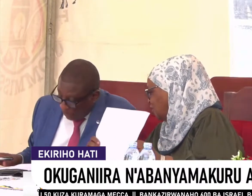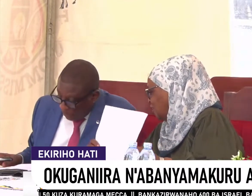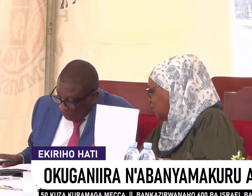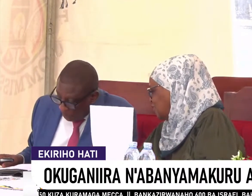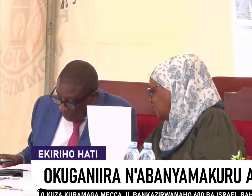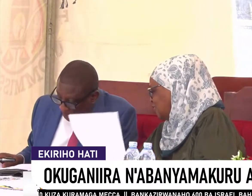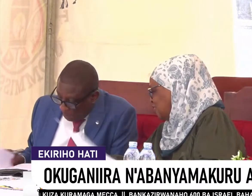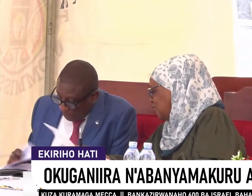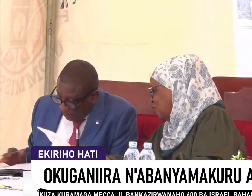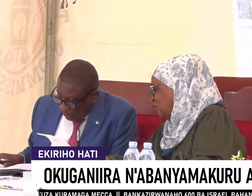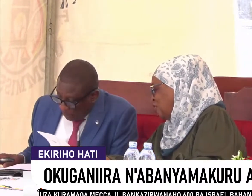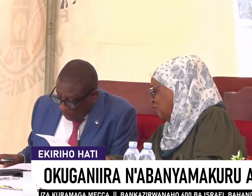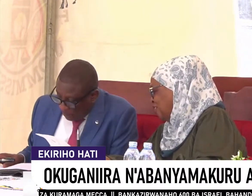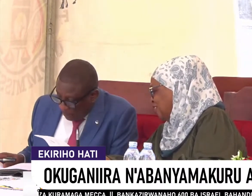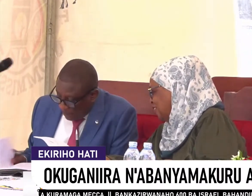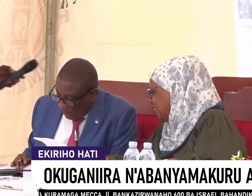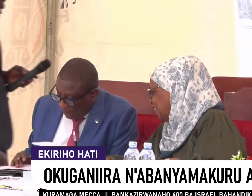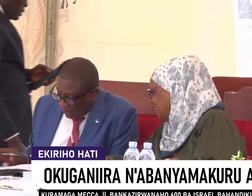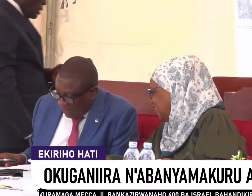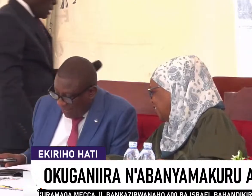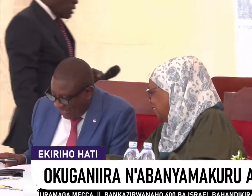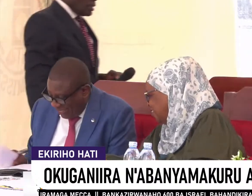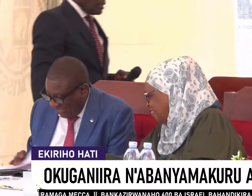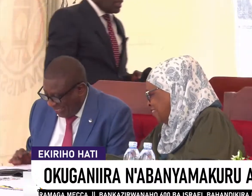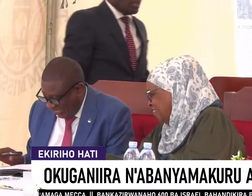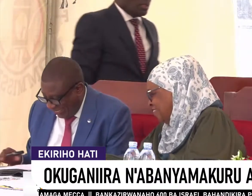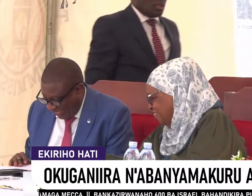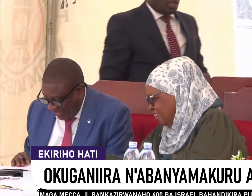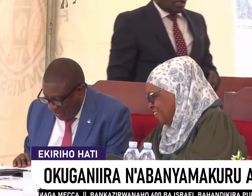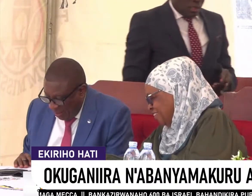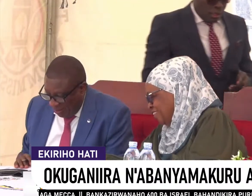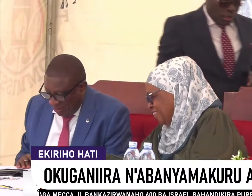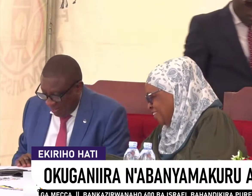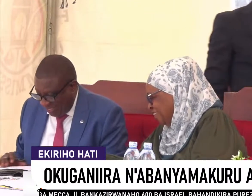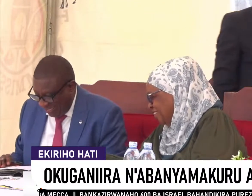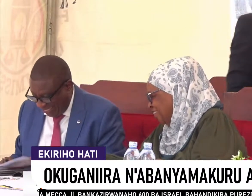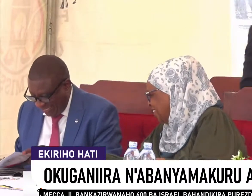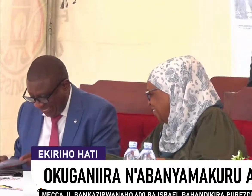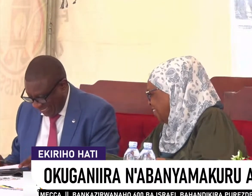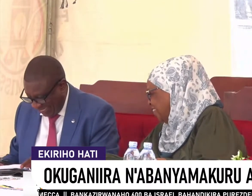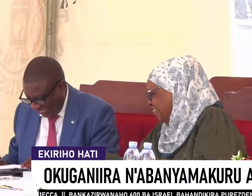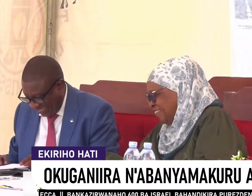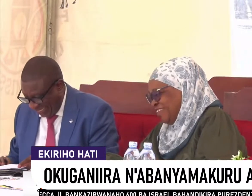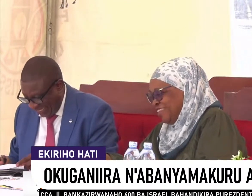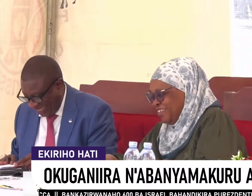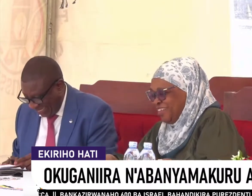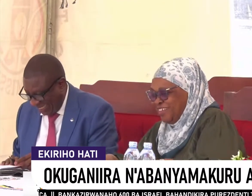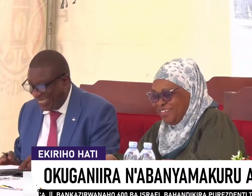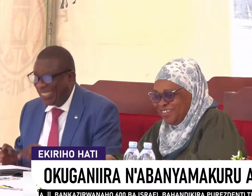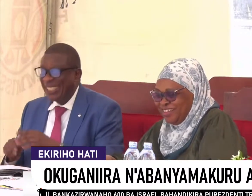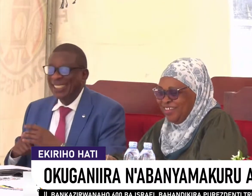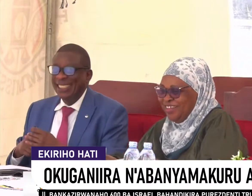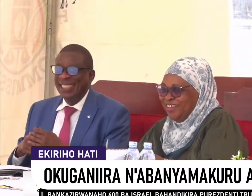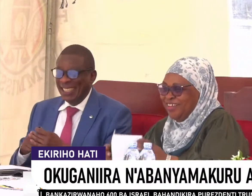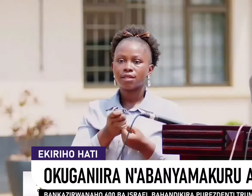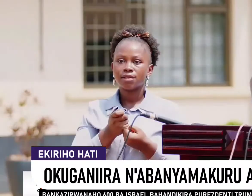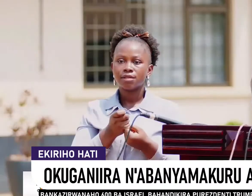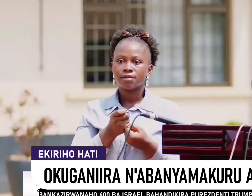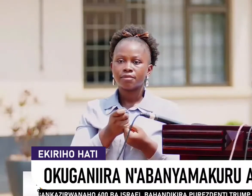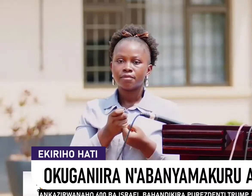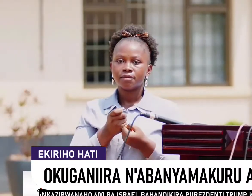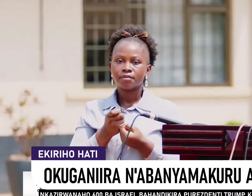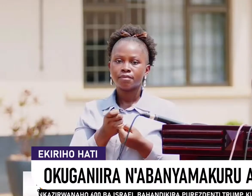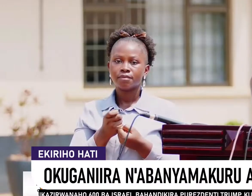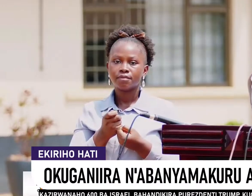Thank you very much, Lord Chairperson of the Commission. We will now take